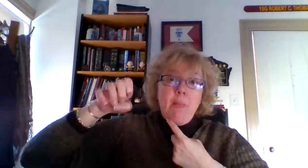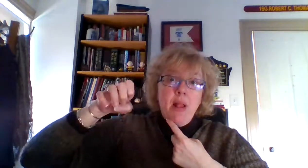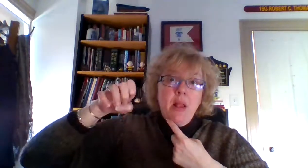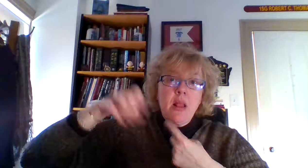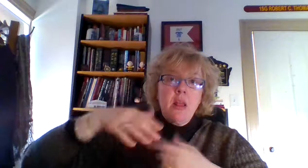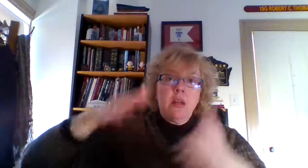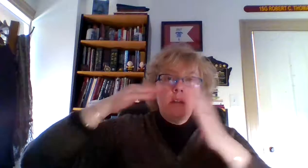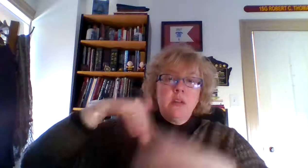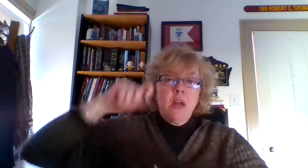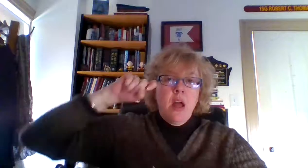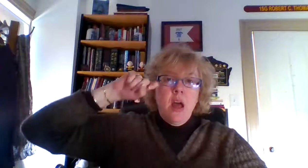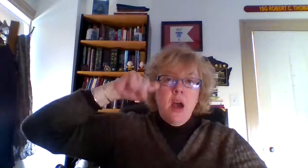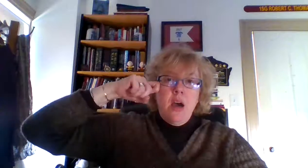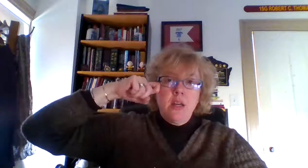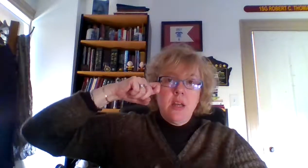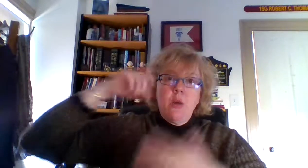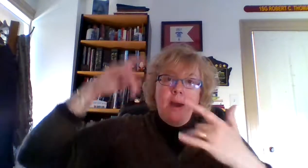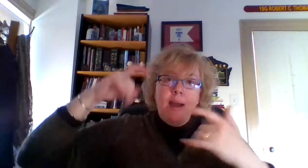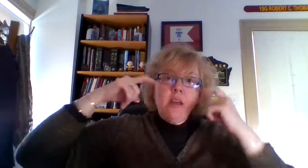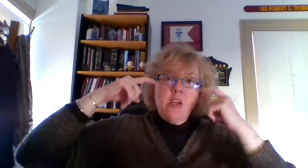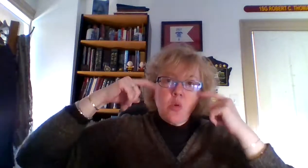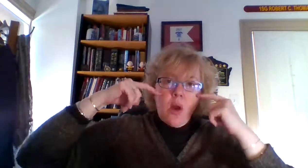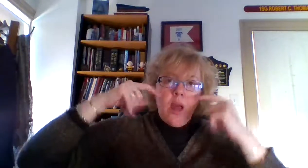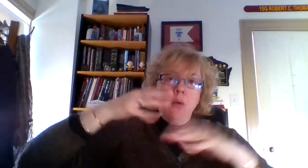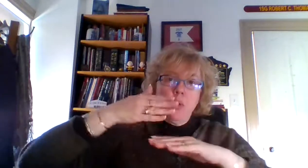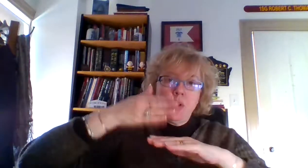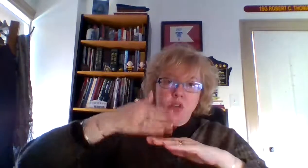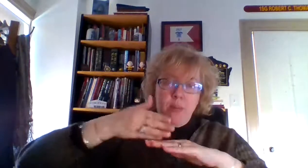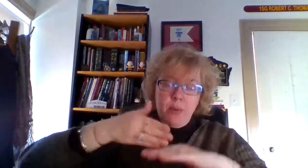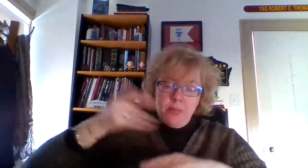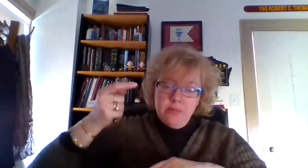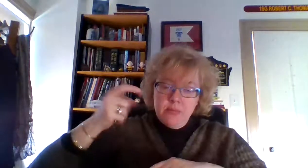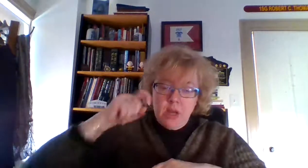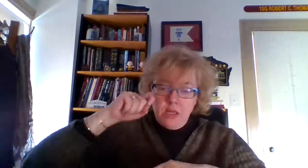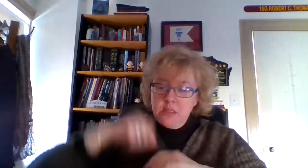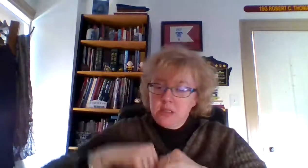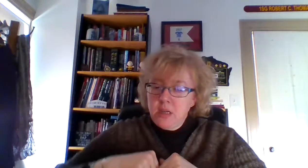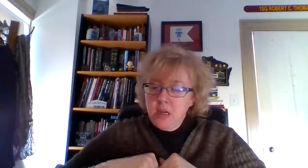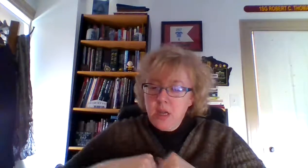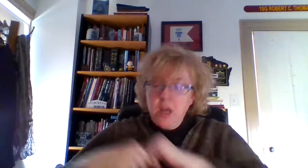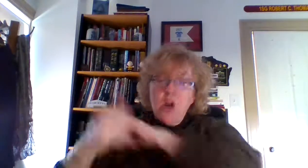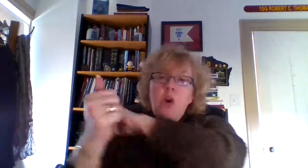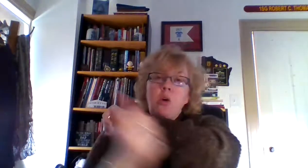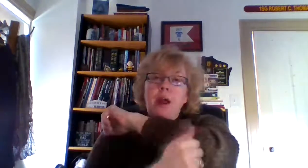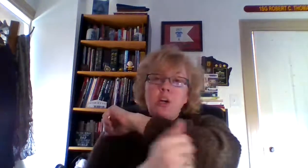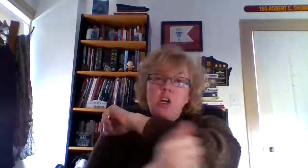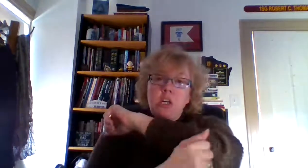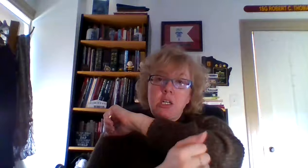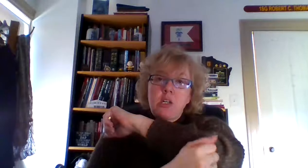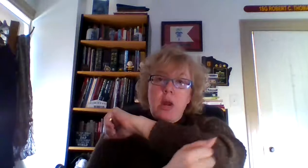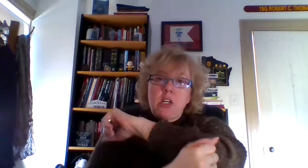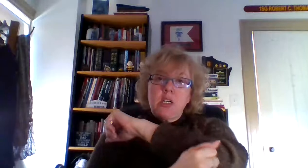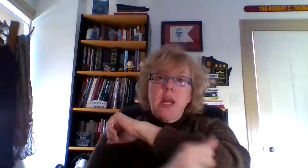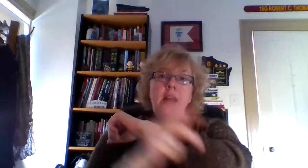apple, onion. Why? Because you cry when you chop up onions. Cracker. And if